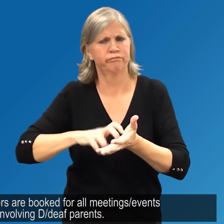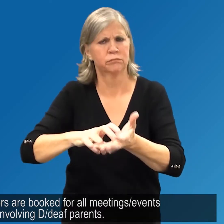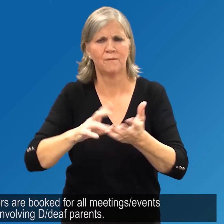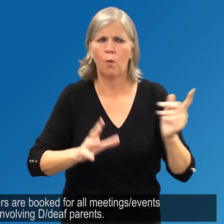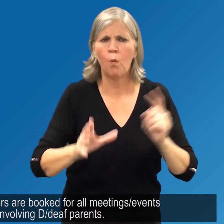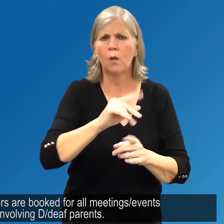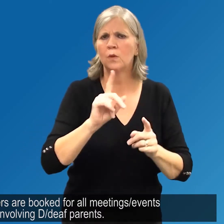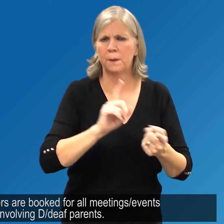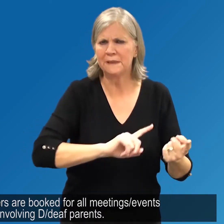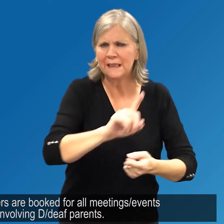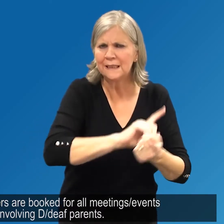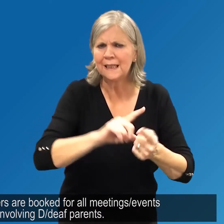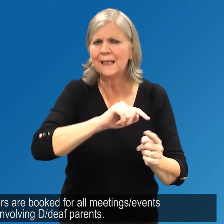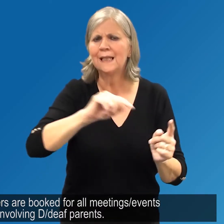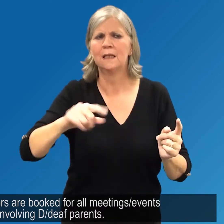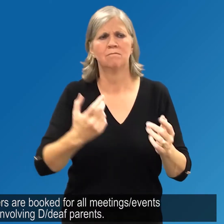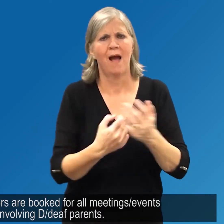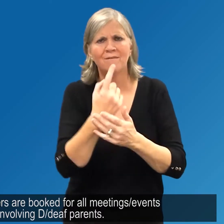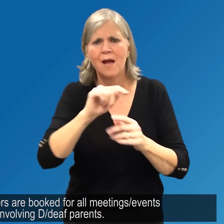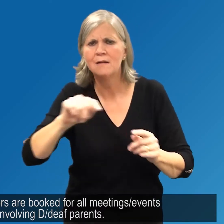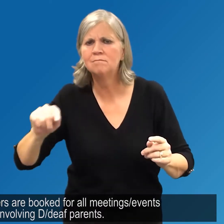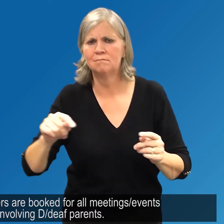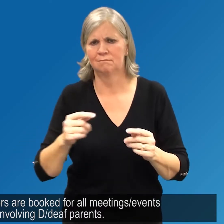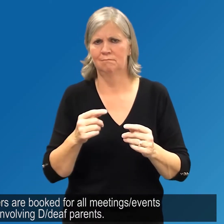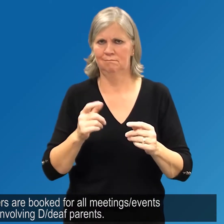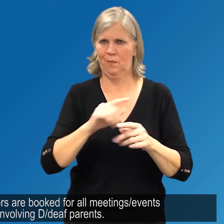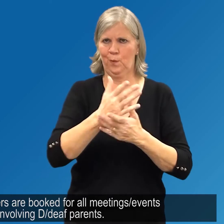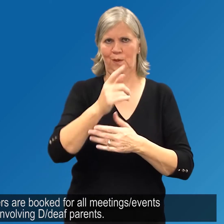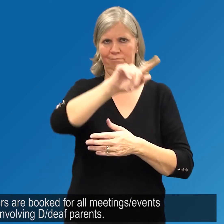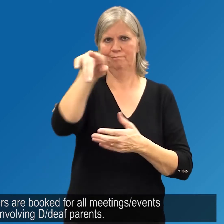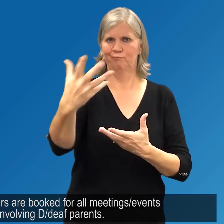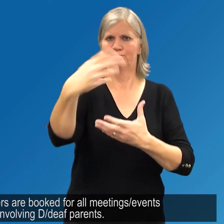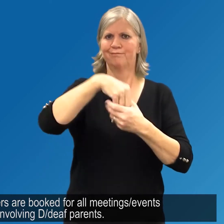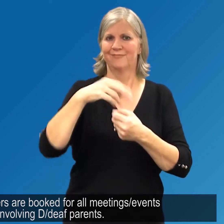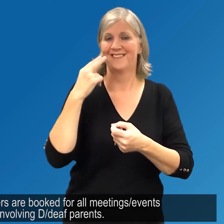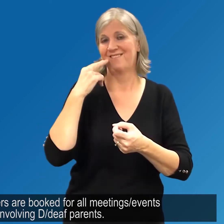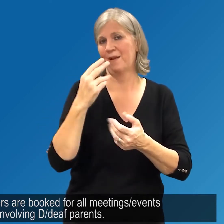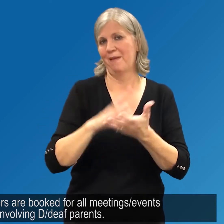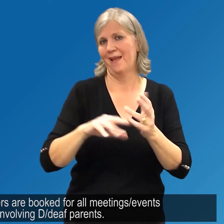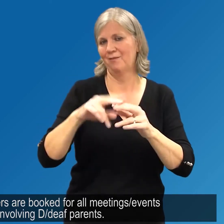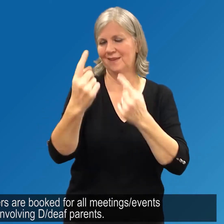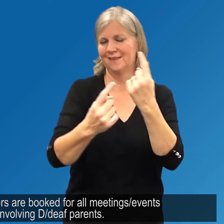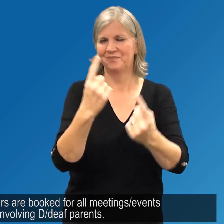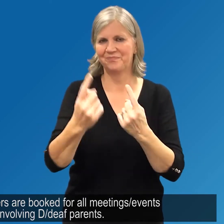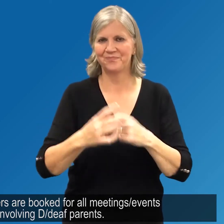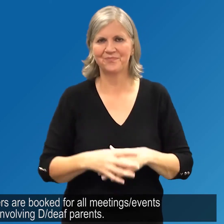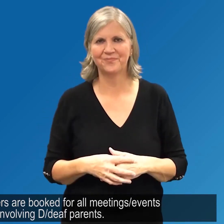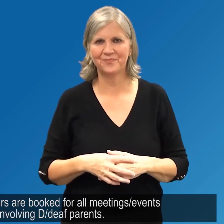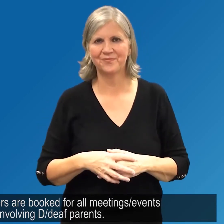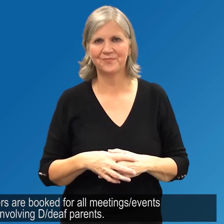BSL interpreters are booked for all meetings/events involving D-deaf parents.